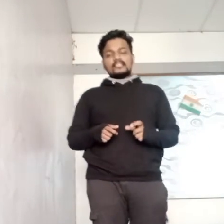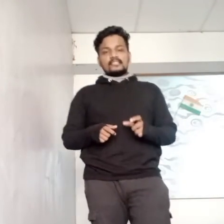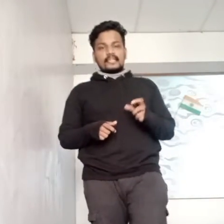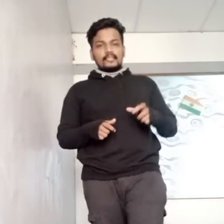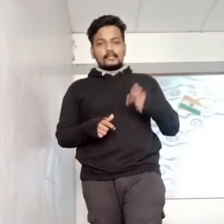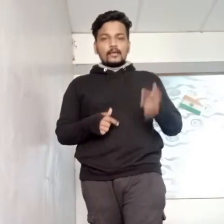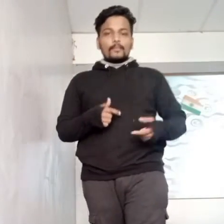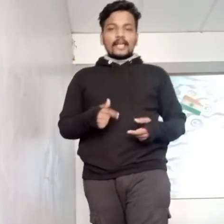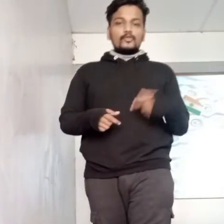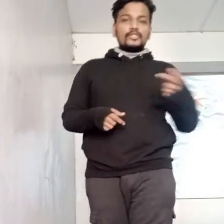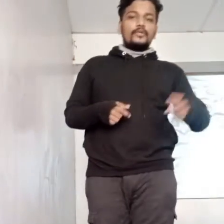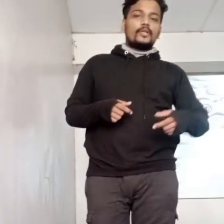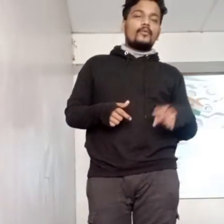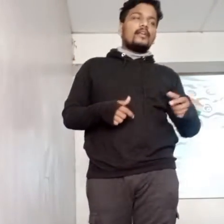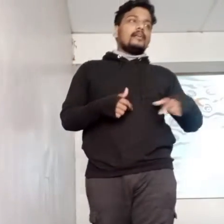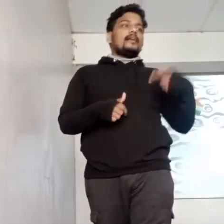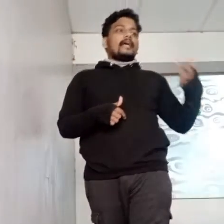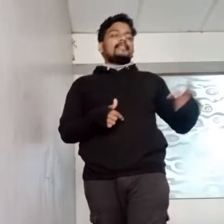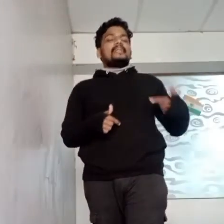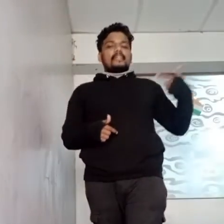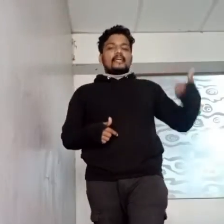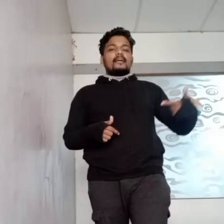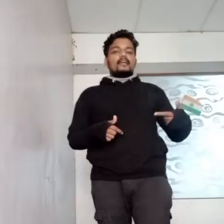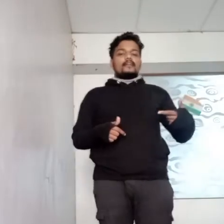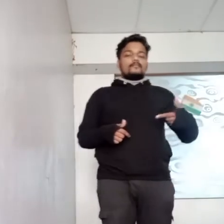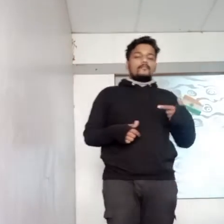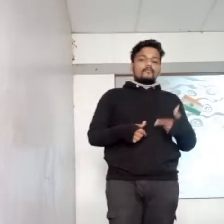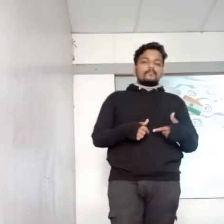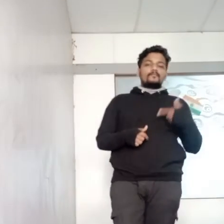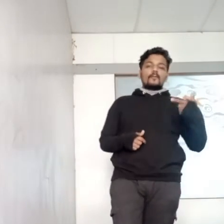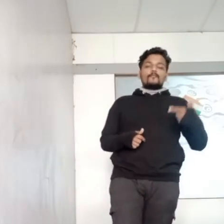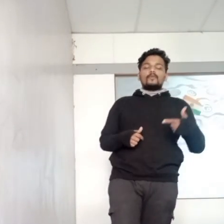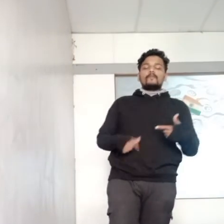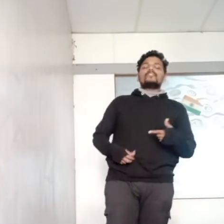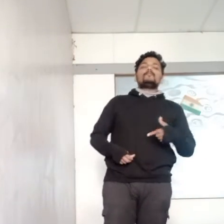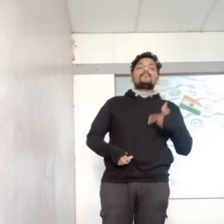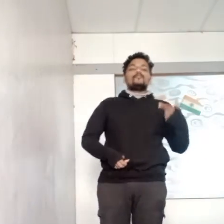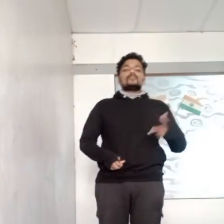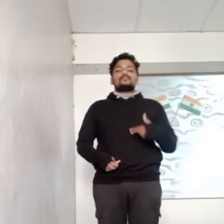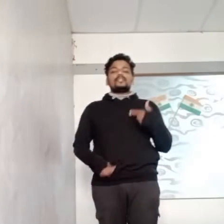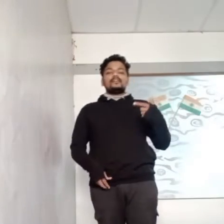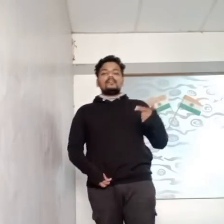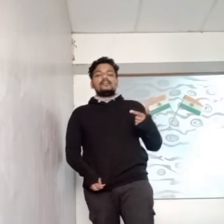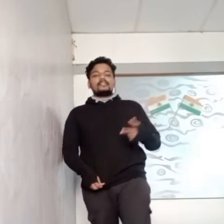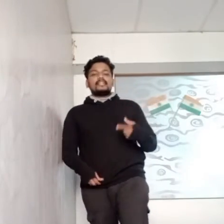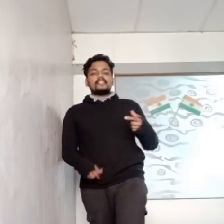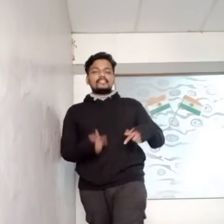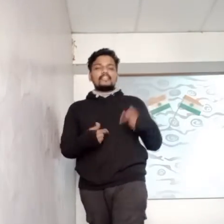thread by using new keyword, and that after the performance of their thread, that thread will be